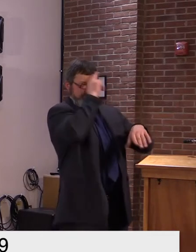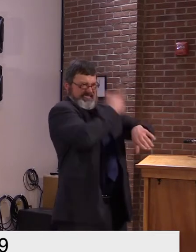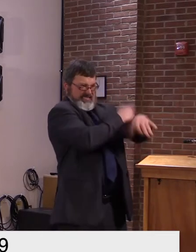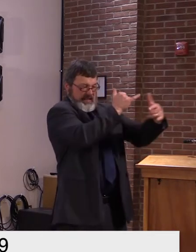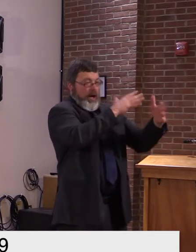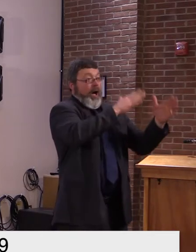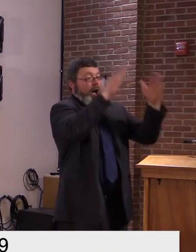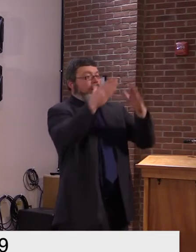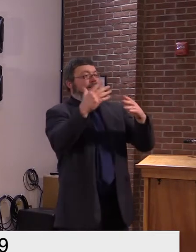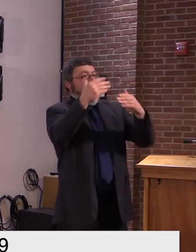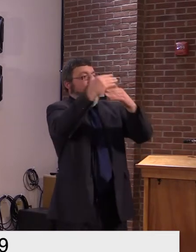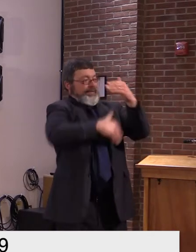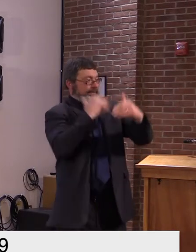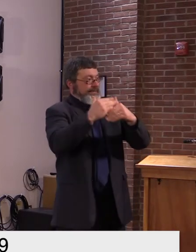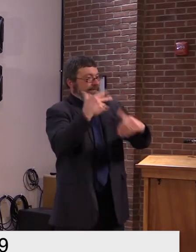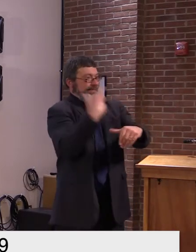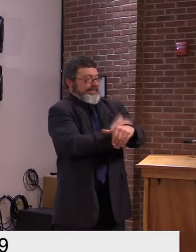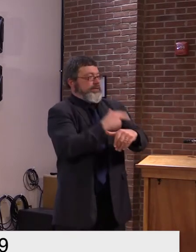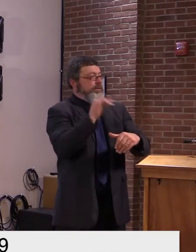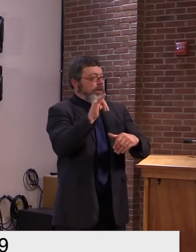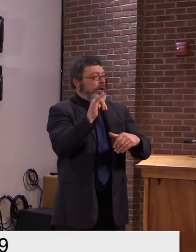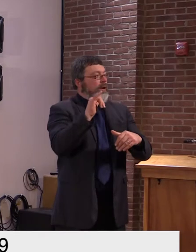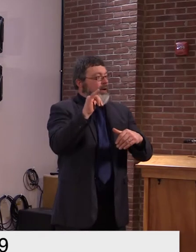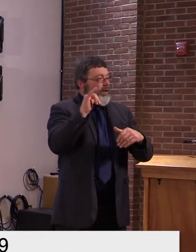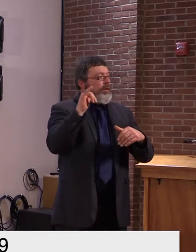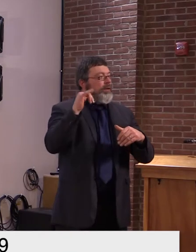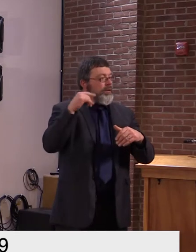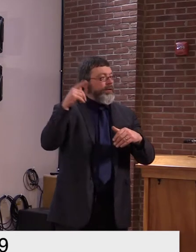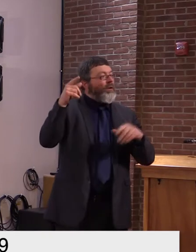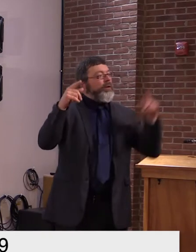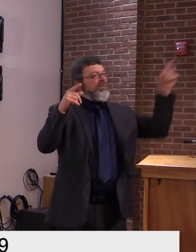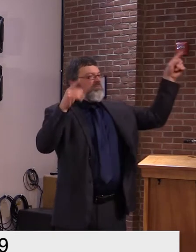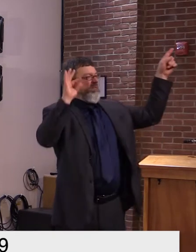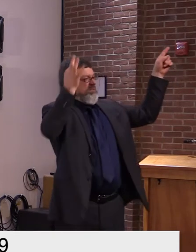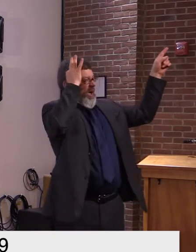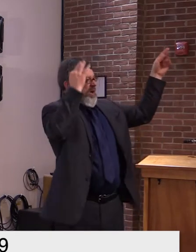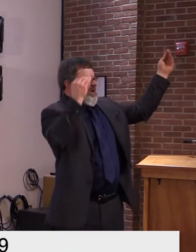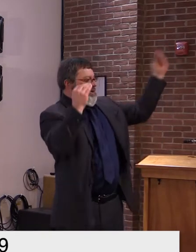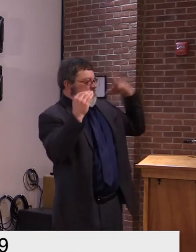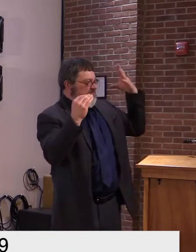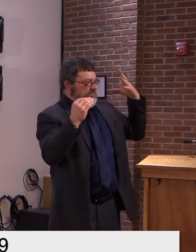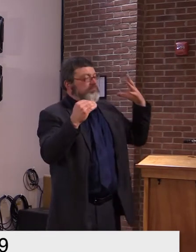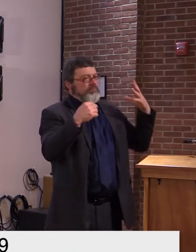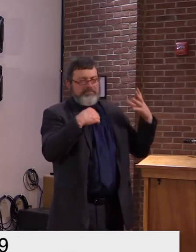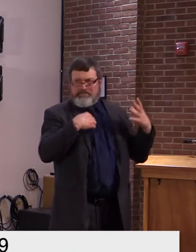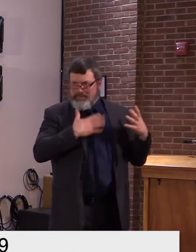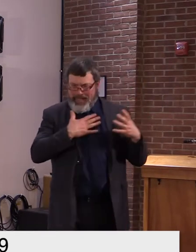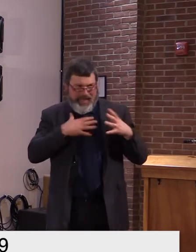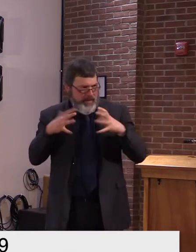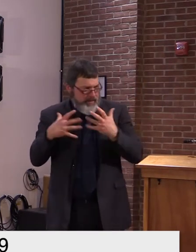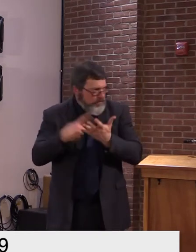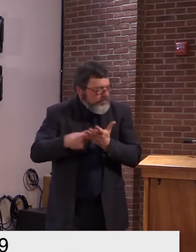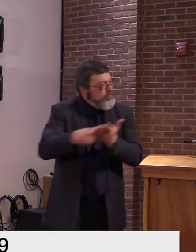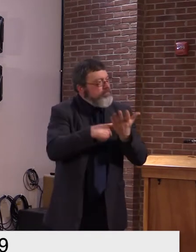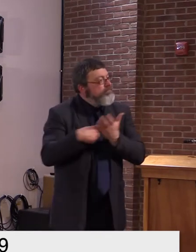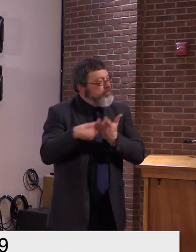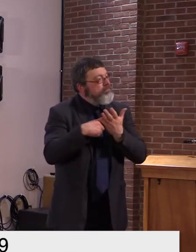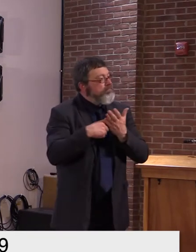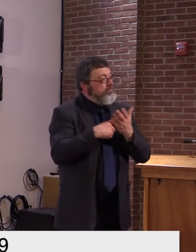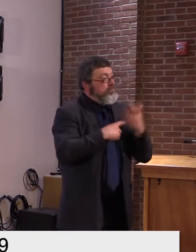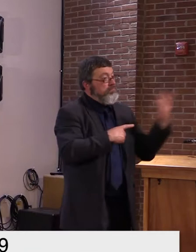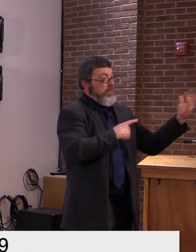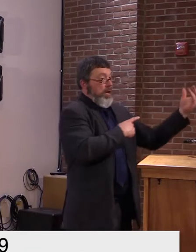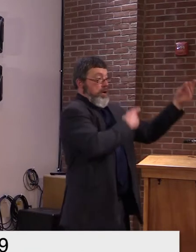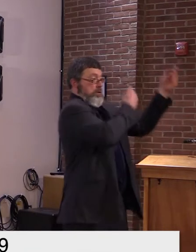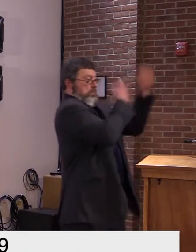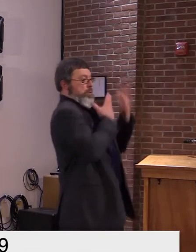own Vaccine Implementation Advisory Group is meeting tomorrow to consider these recommendations and come up with their own